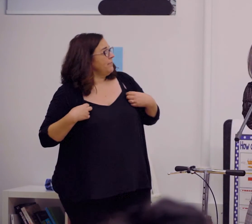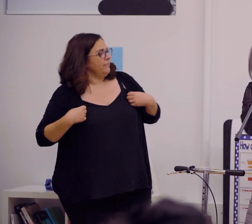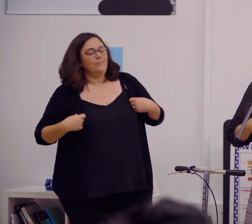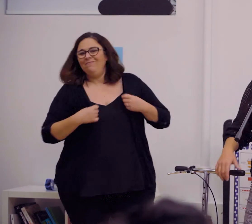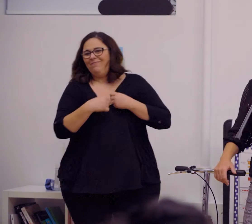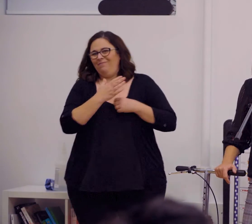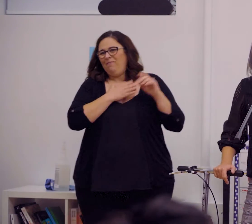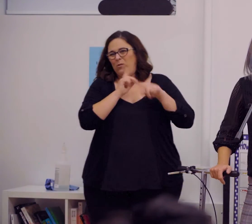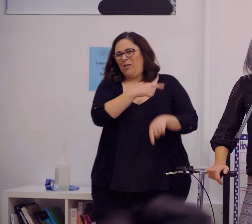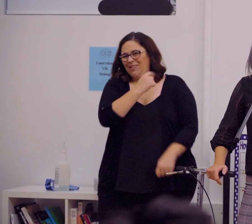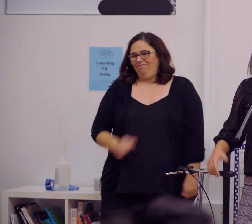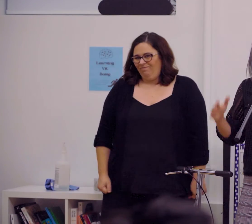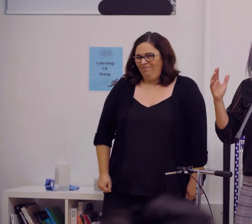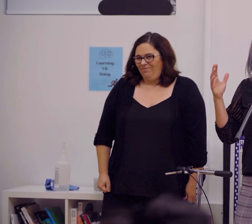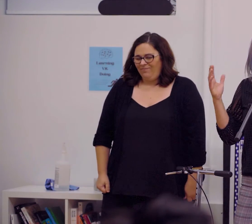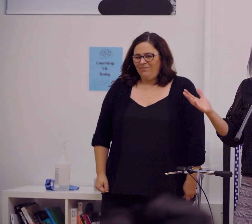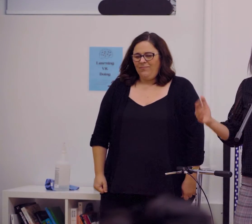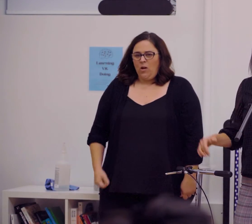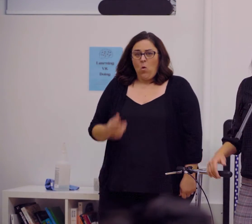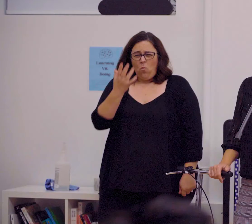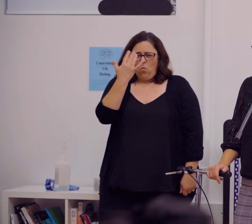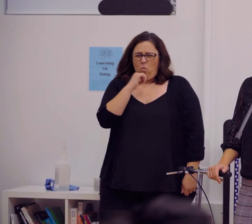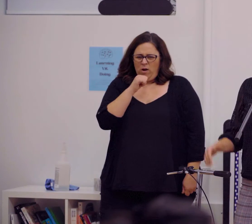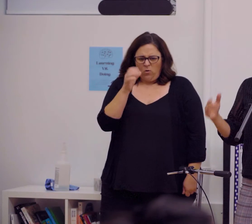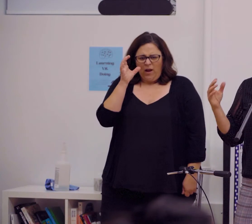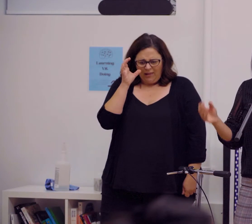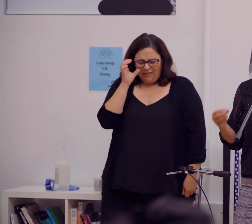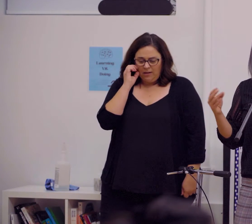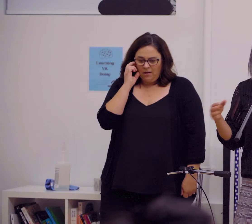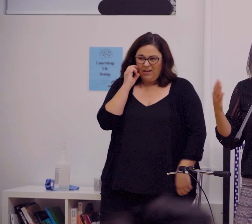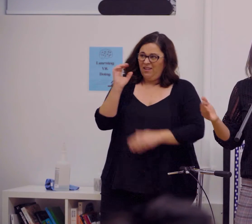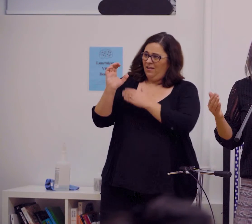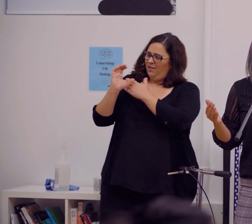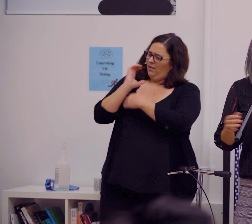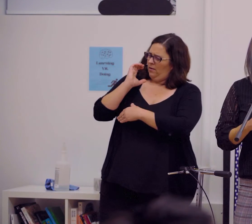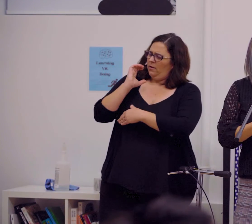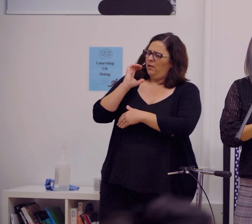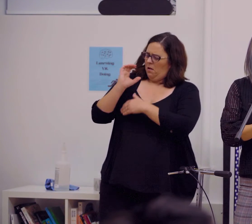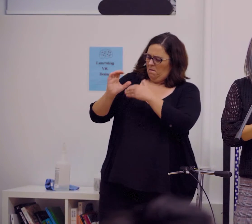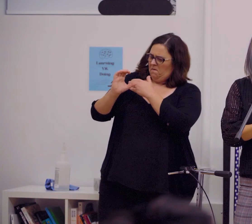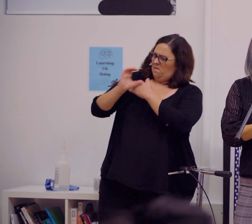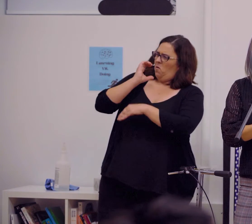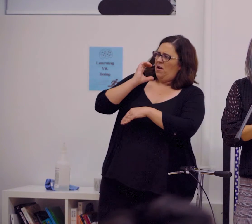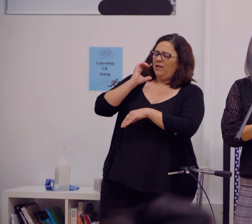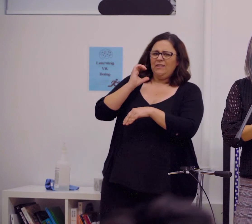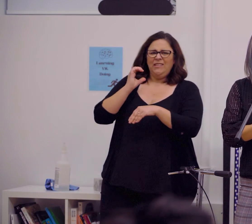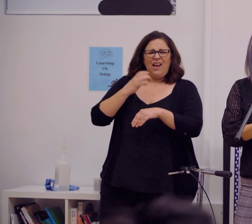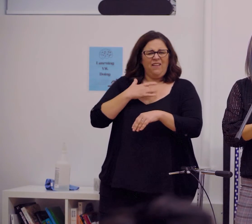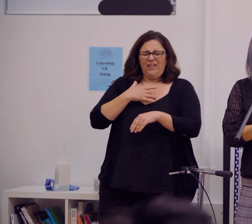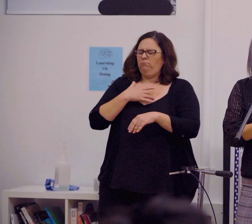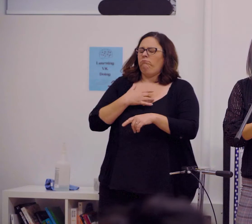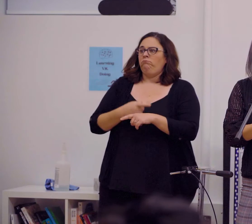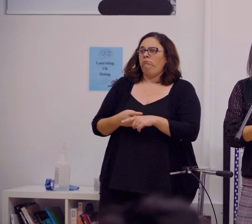My response. Now I'm really in a pickle because he's forcing me to do something that was so